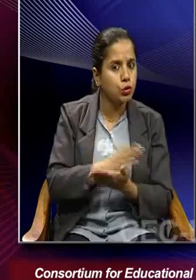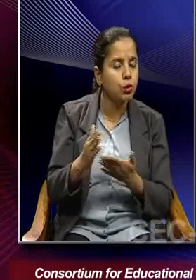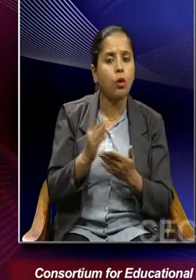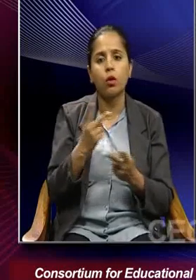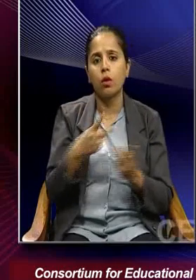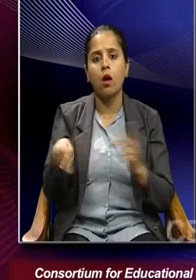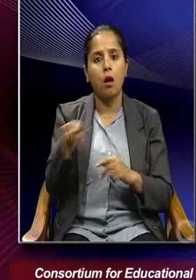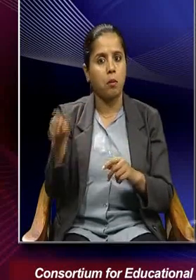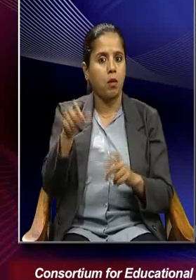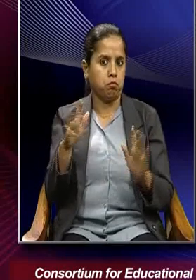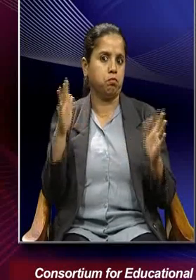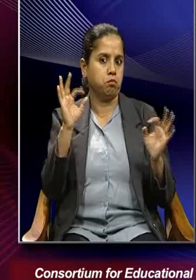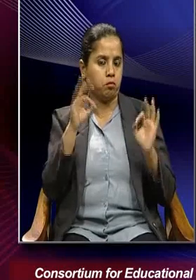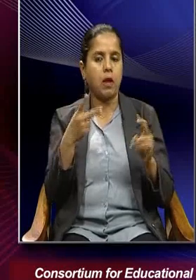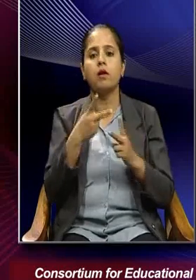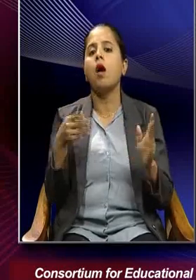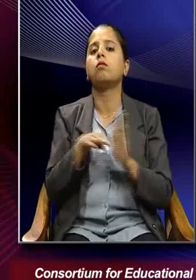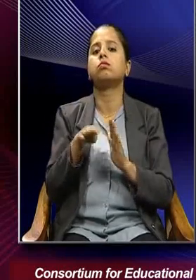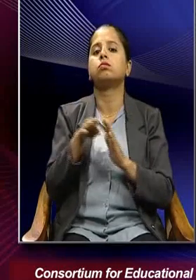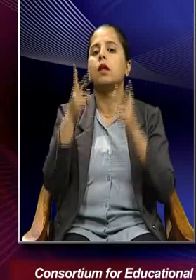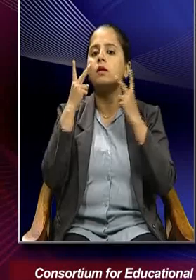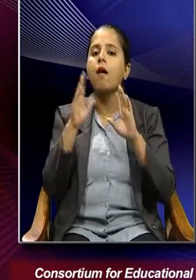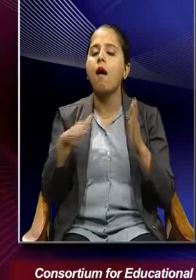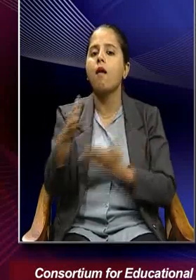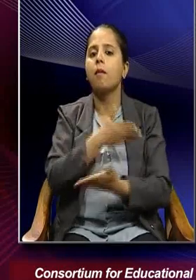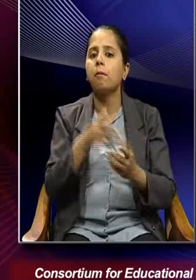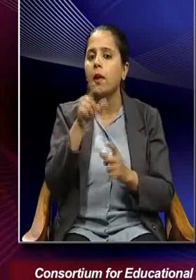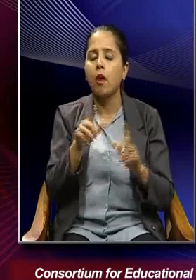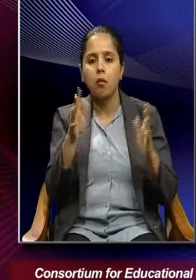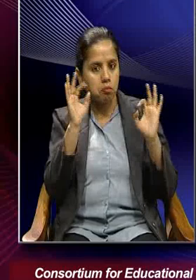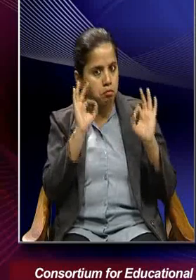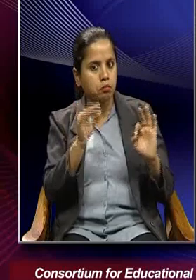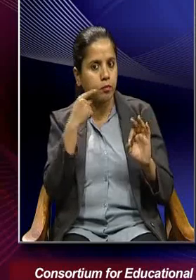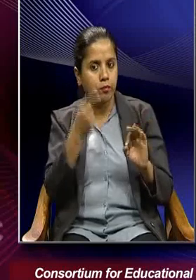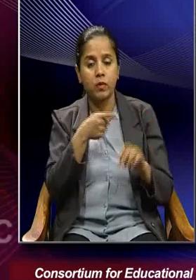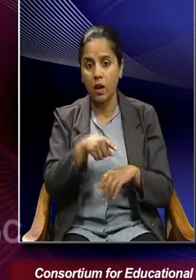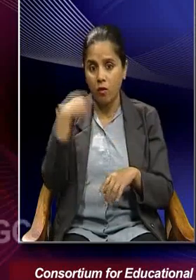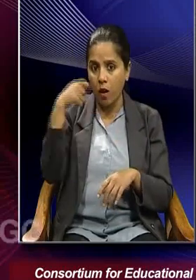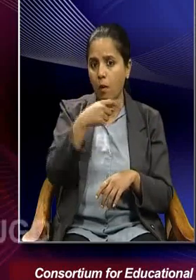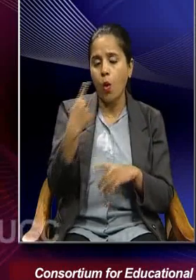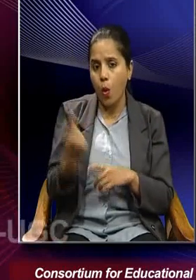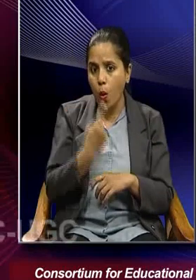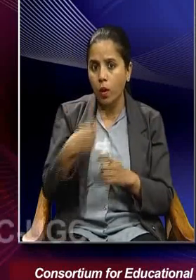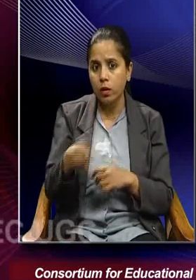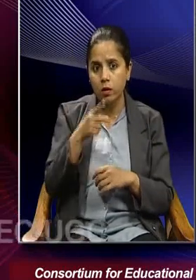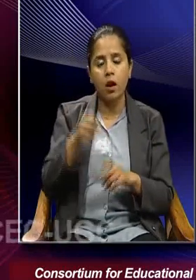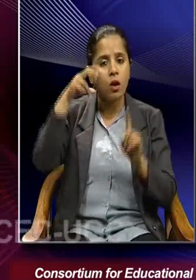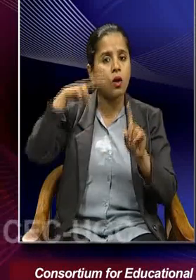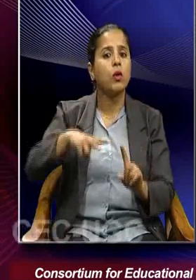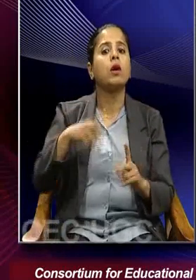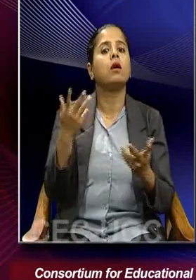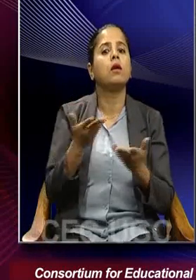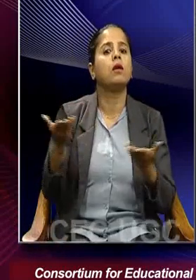they were appreciated at different levels. And this film, not only from the point of view